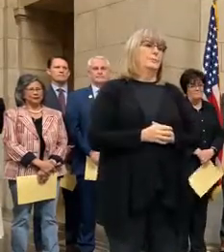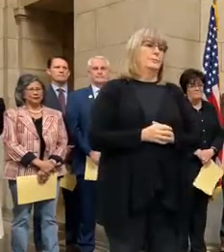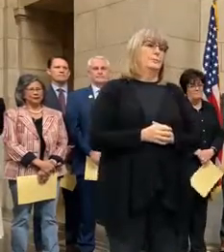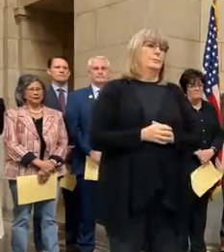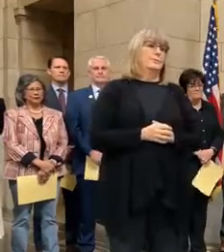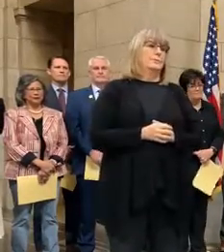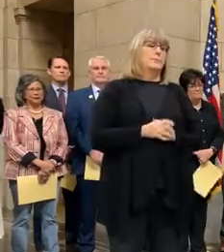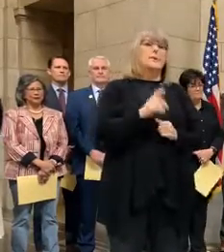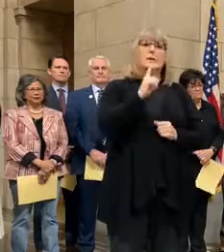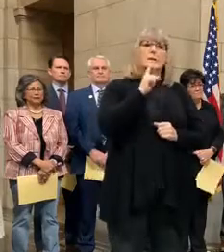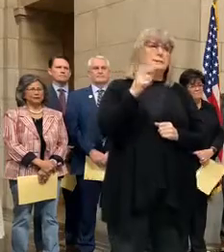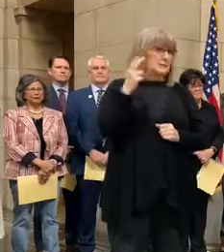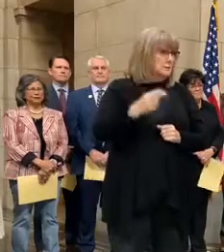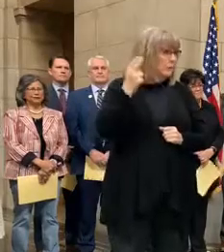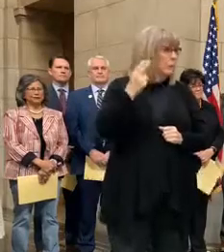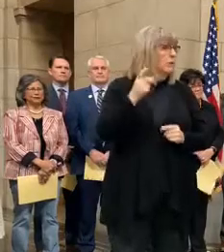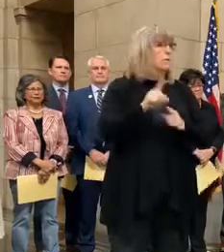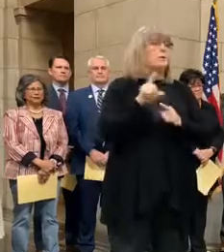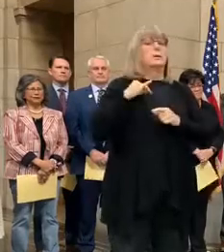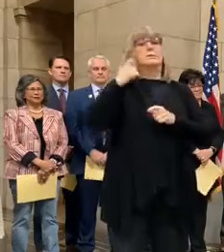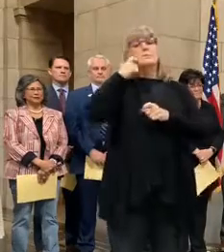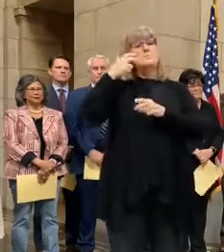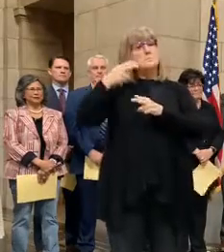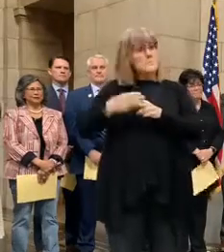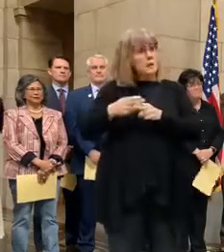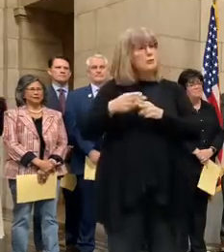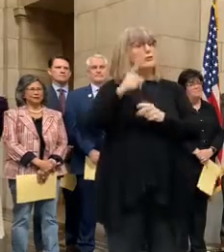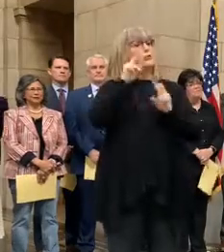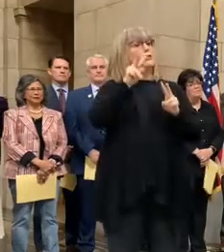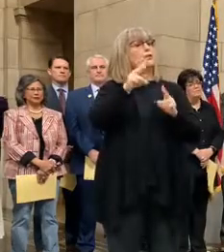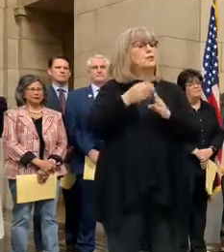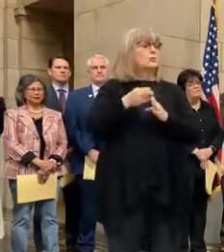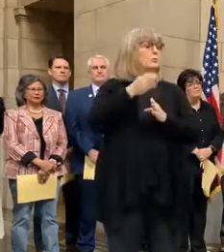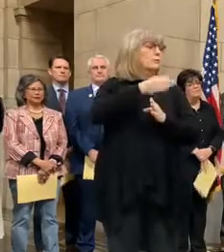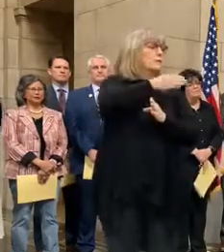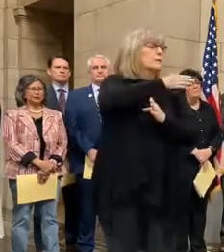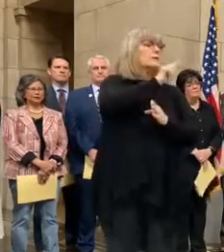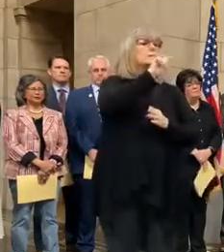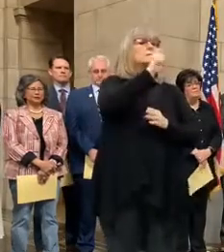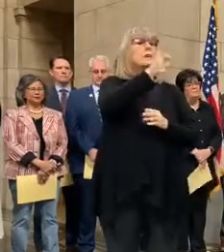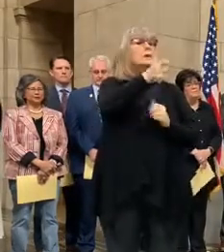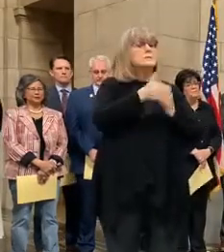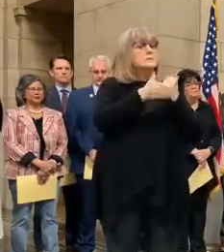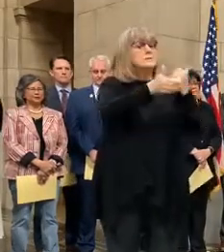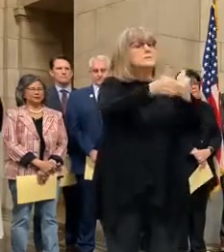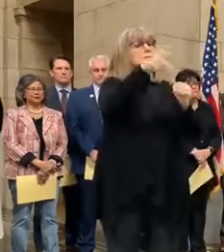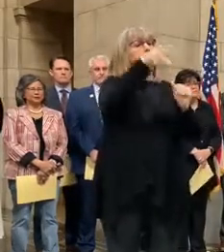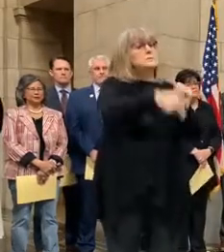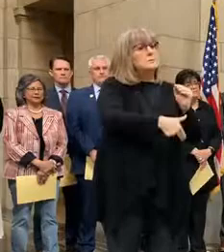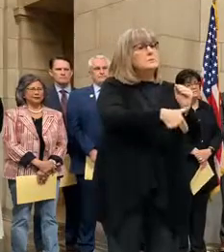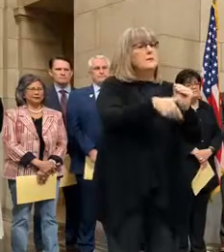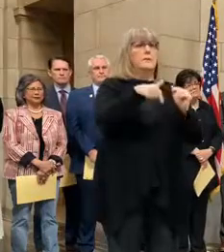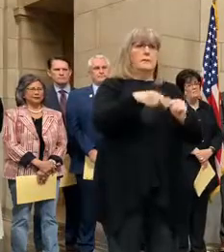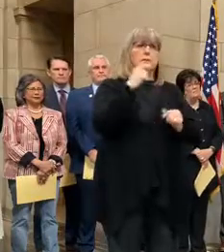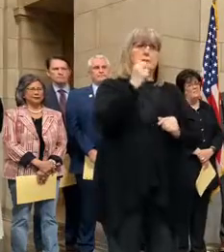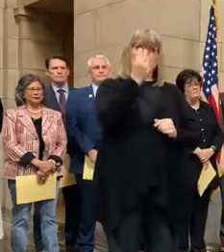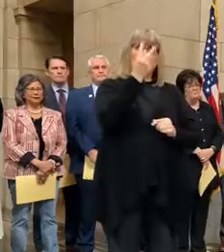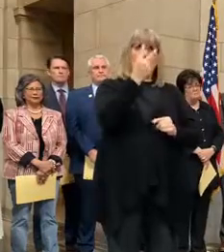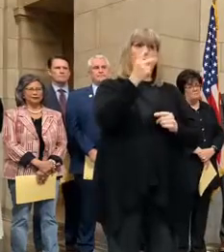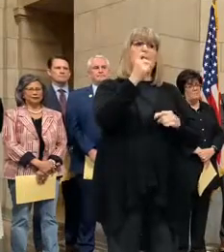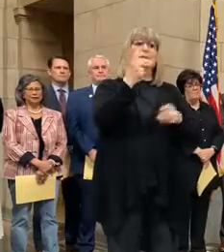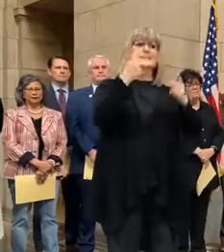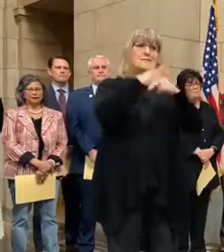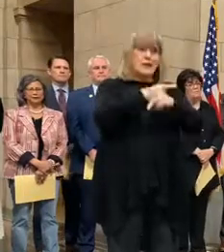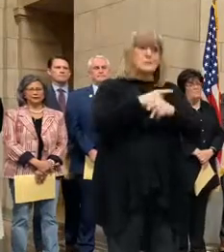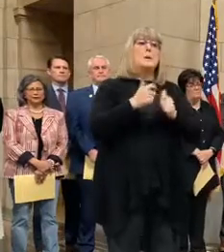you know what, it is historic, as I mentioned. You can look at all the previous tax relief and all the previous administrations, and this is 12 times bigger